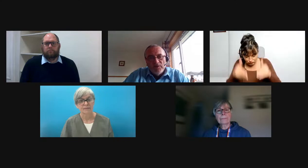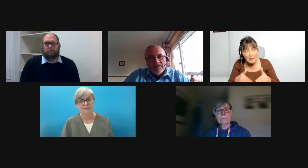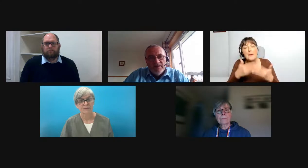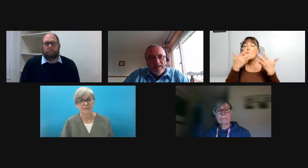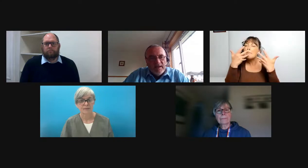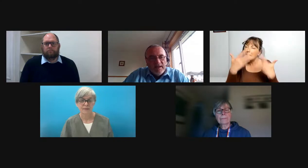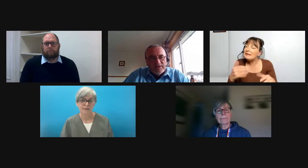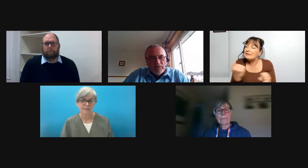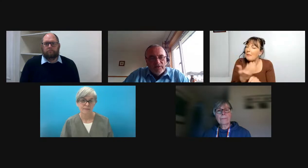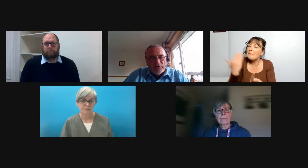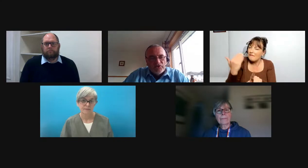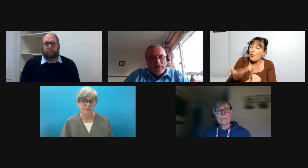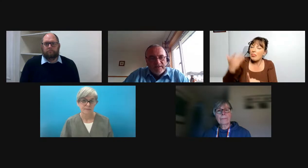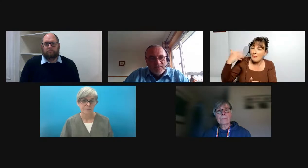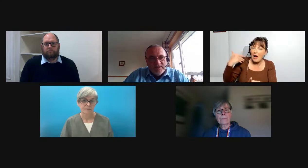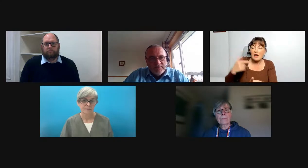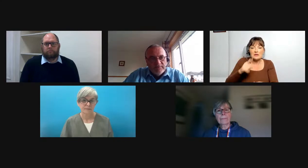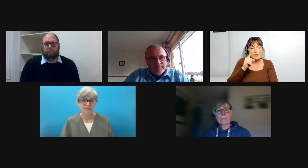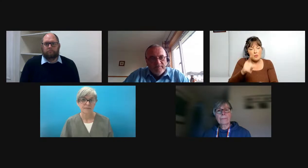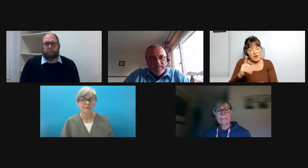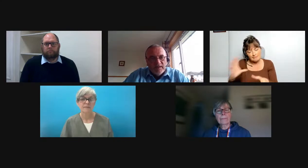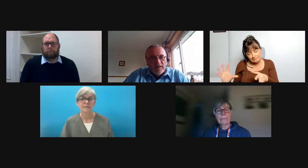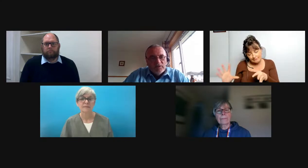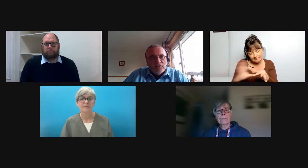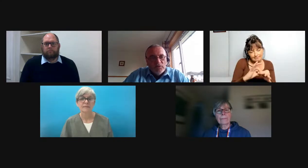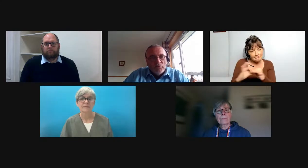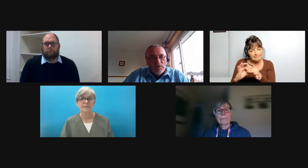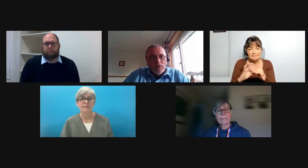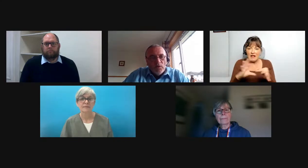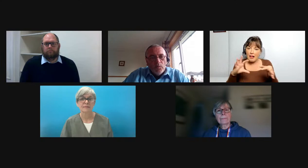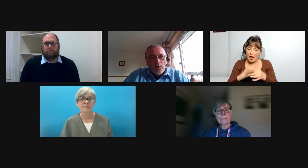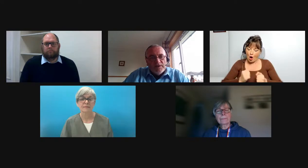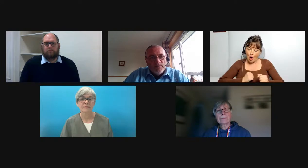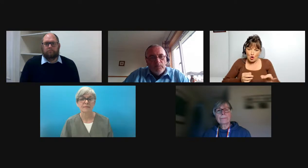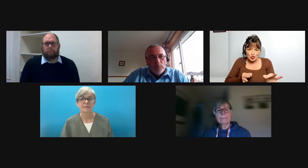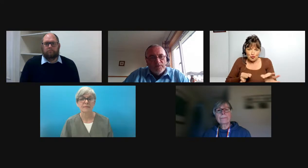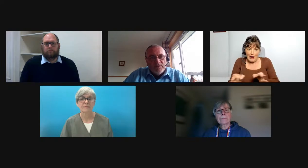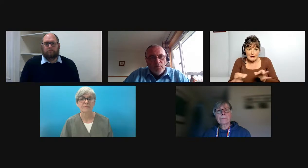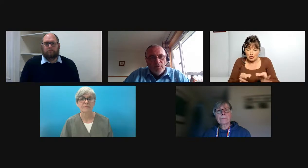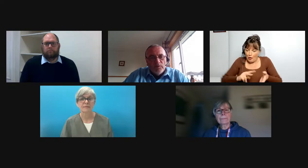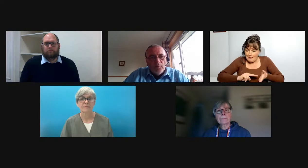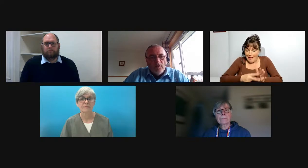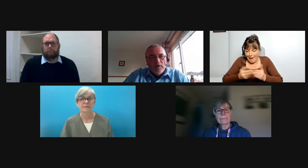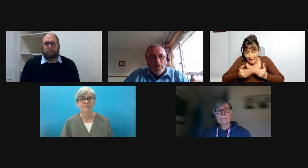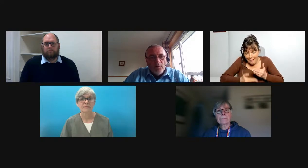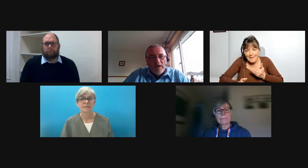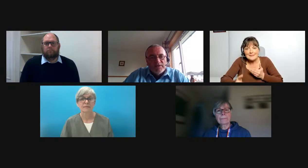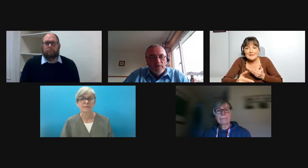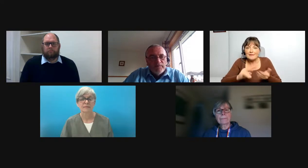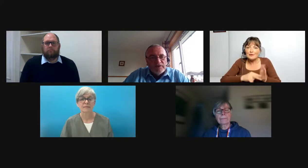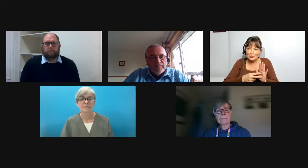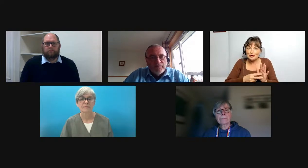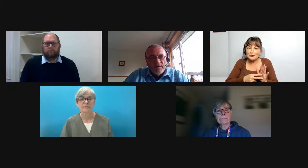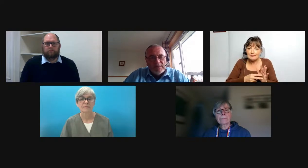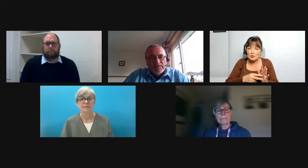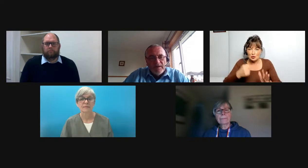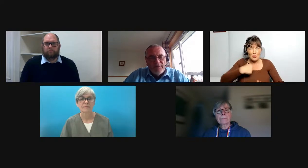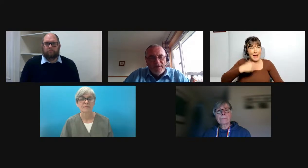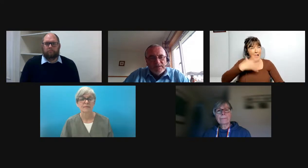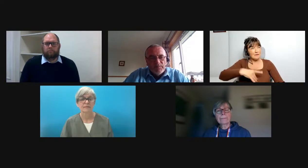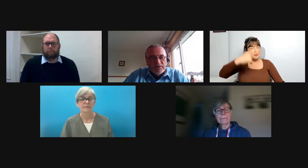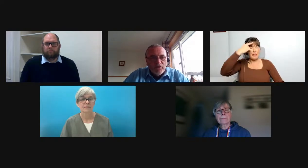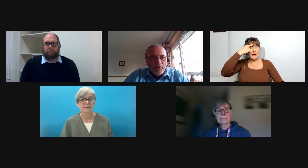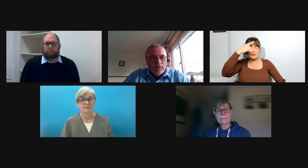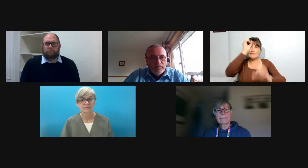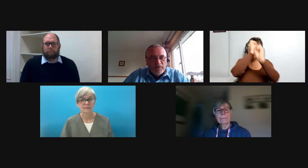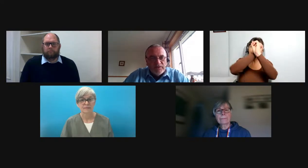deaf community, is on our strategy. So what is important? What is our vision for the next 5